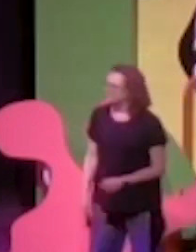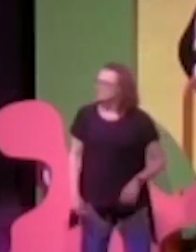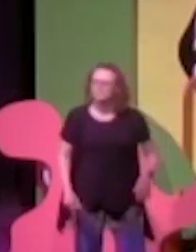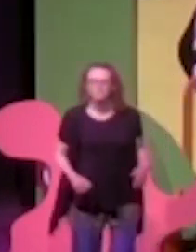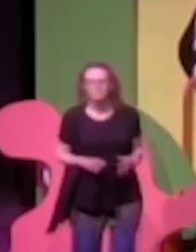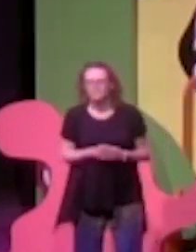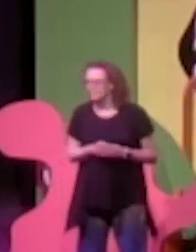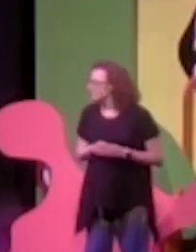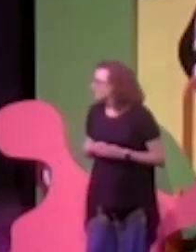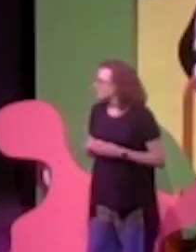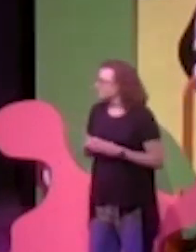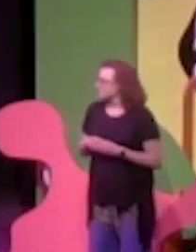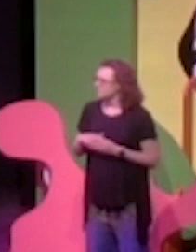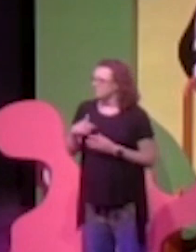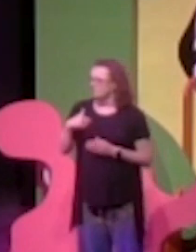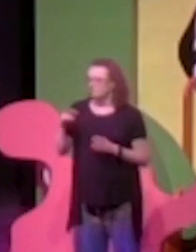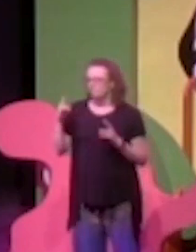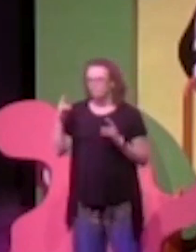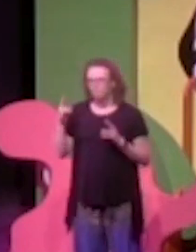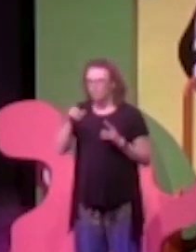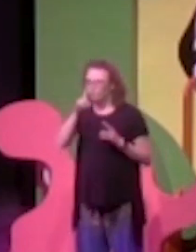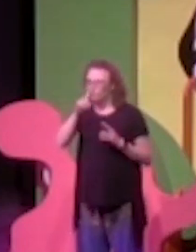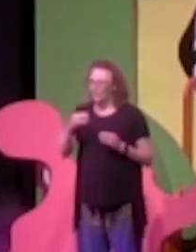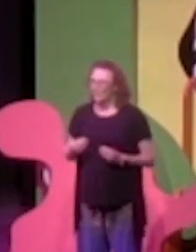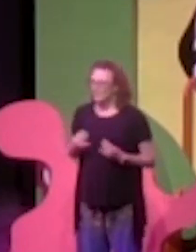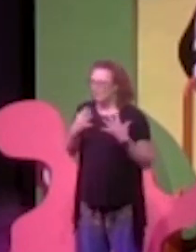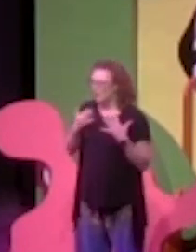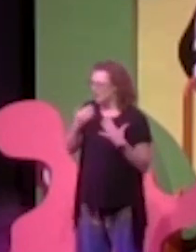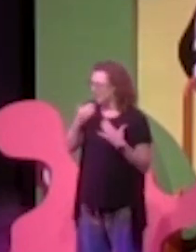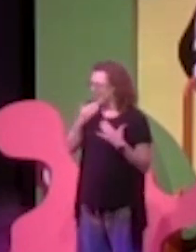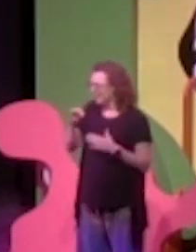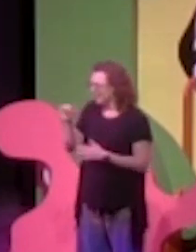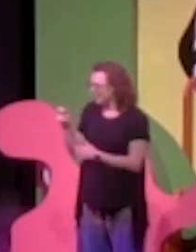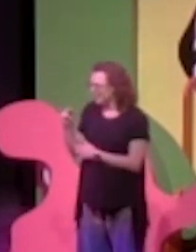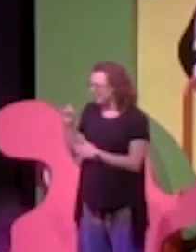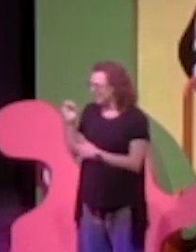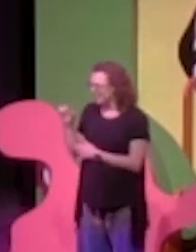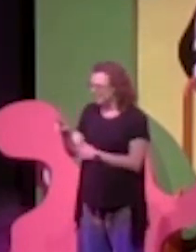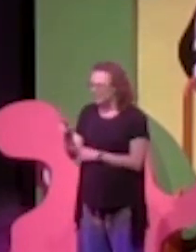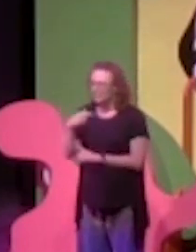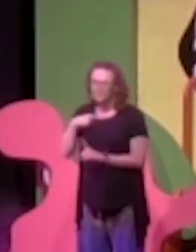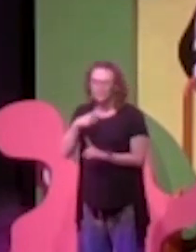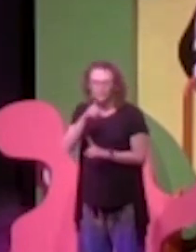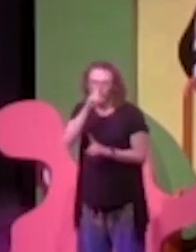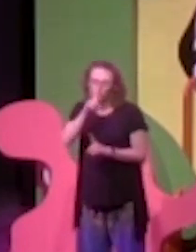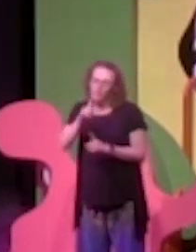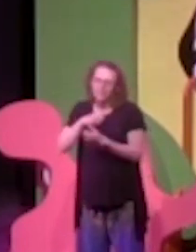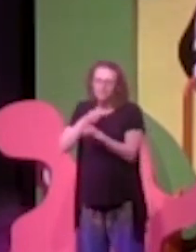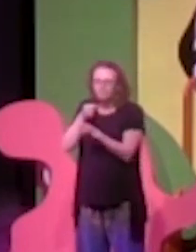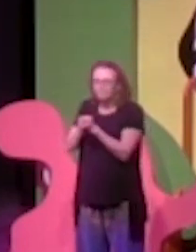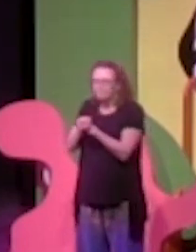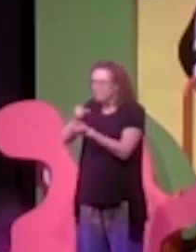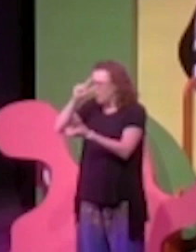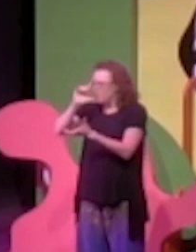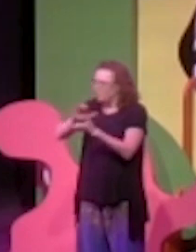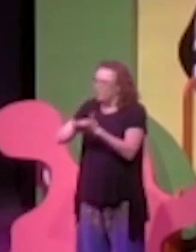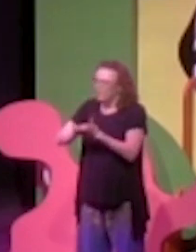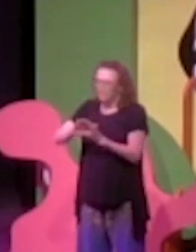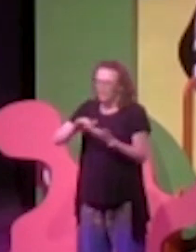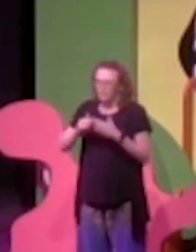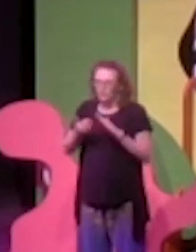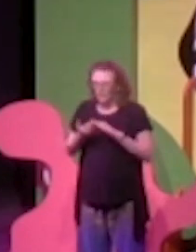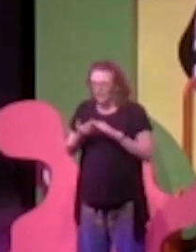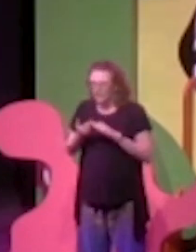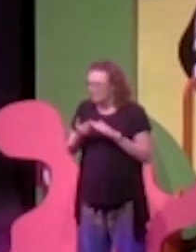I'm going to follow that and inspired by you, Jennifer. I'm going to call myself a weaver of community. I really intentionally went up